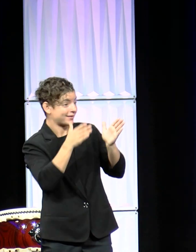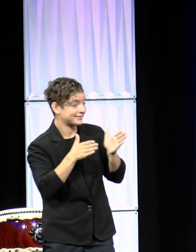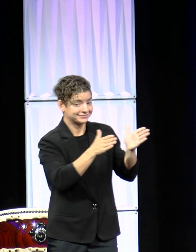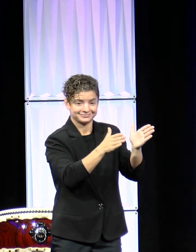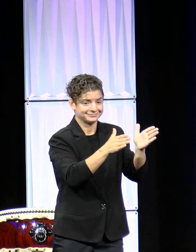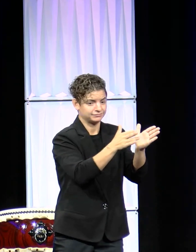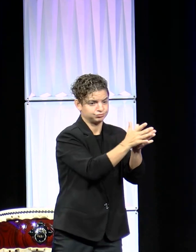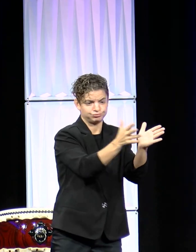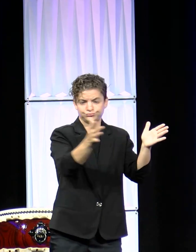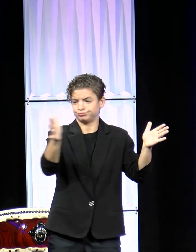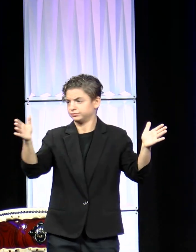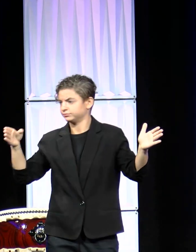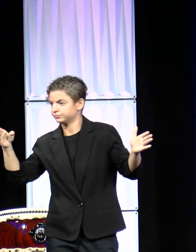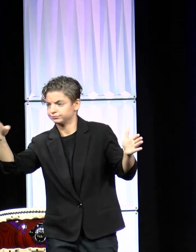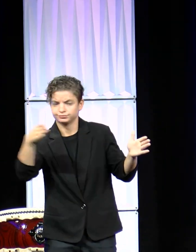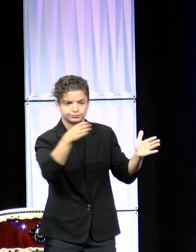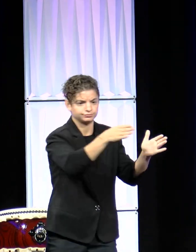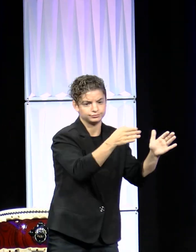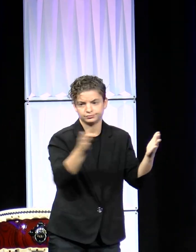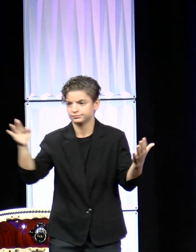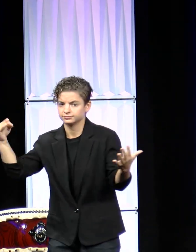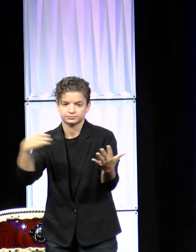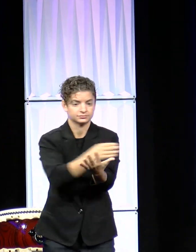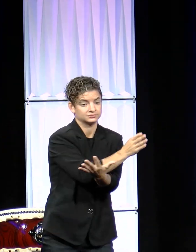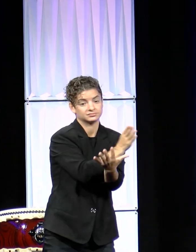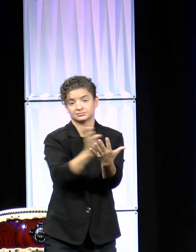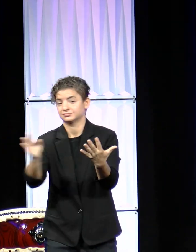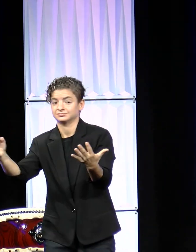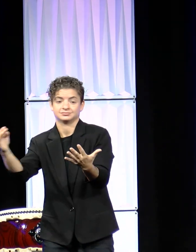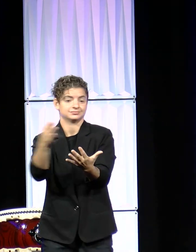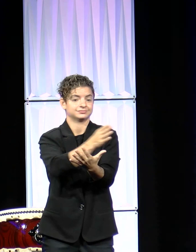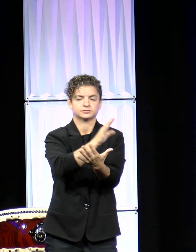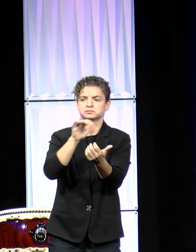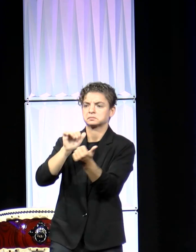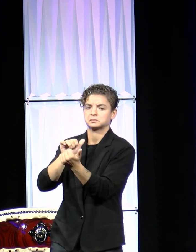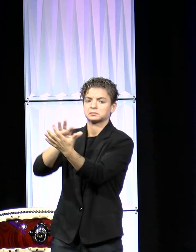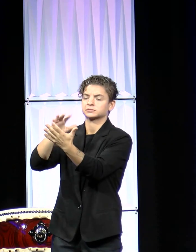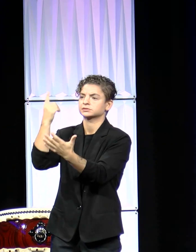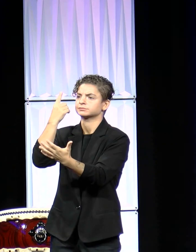What are you actively doing in your communities to address anti-Black racism?